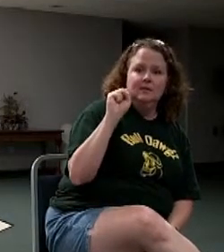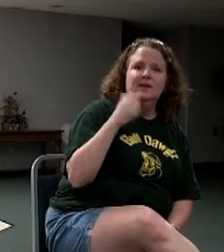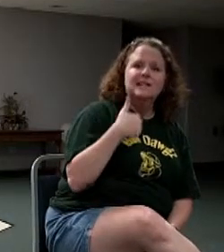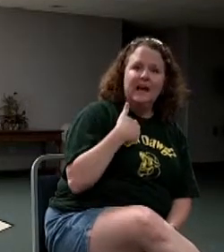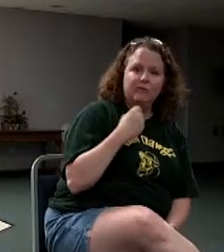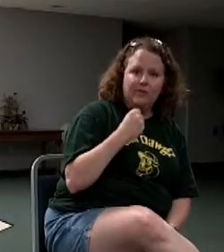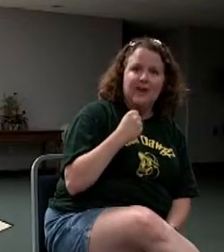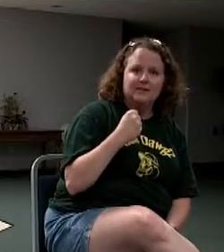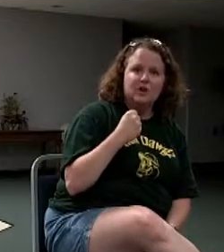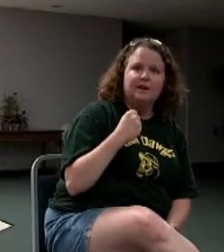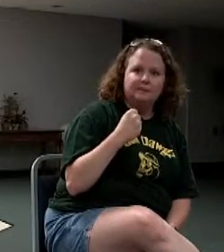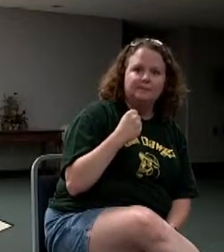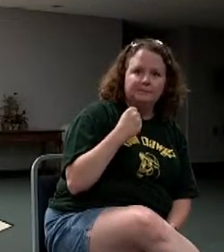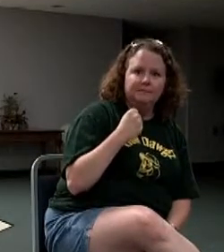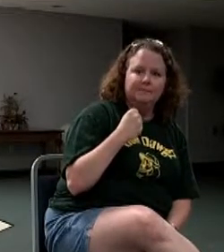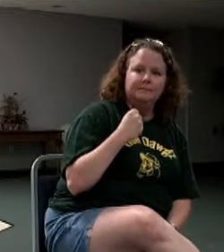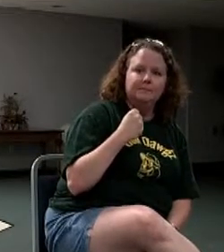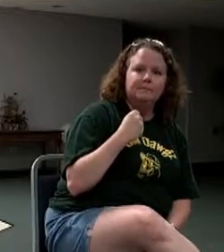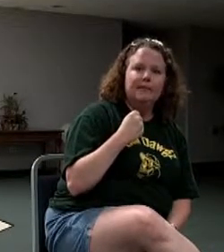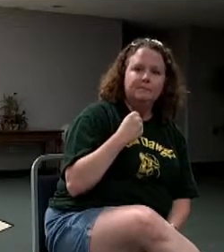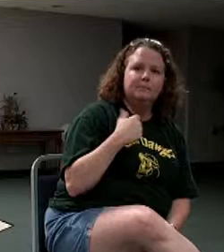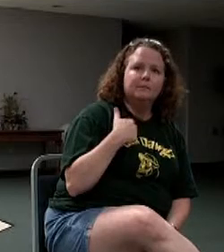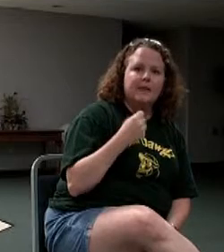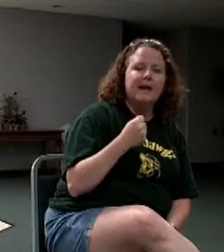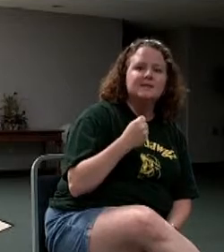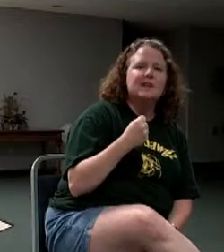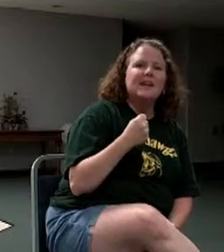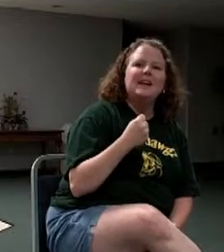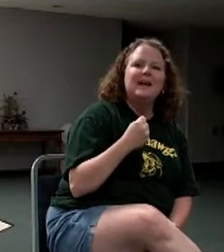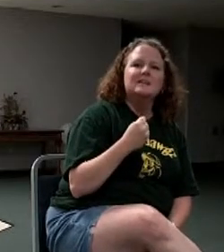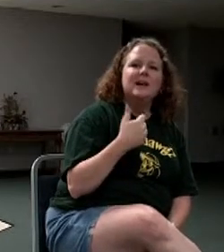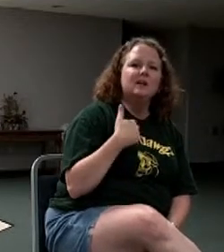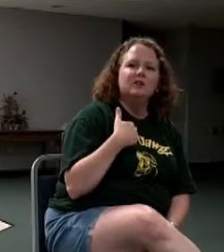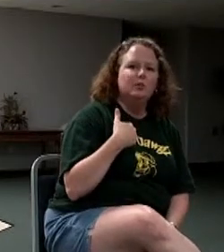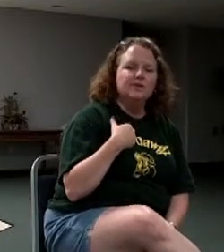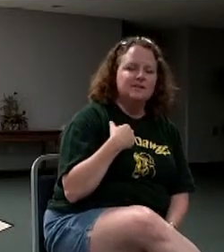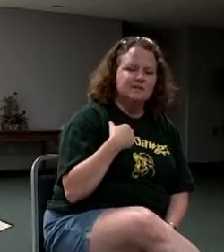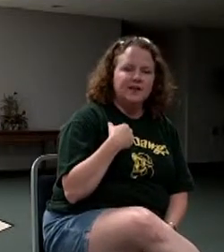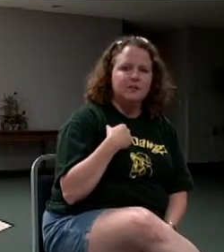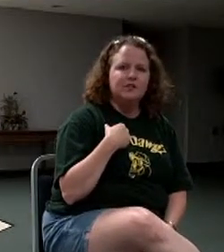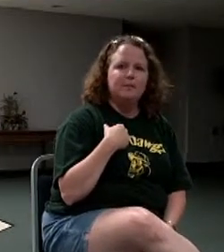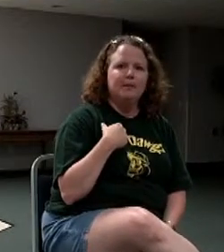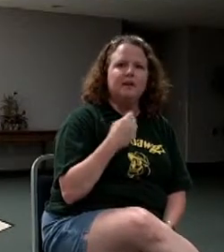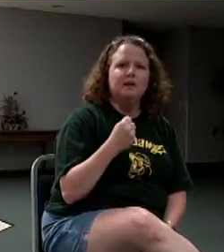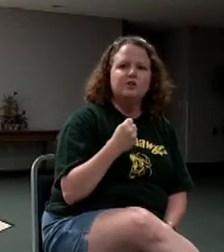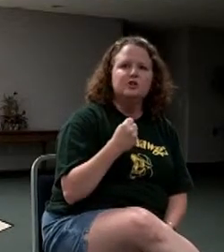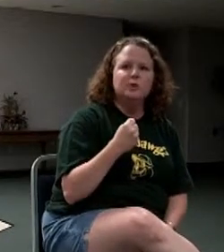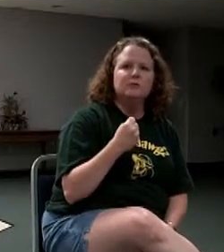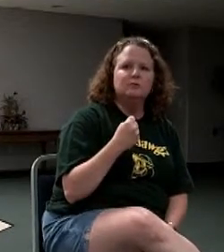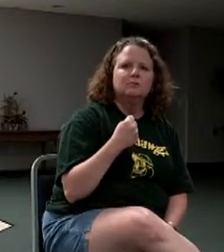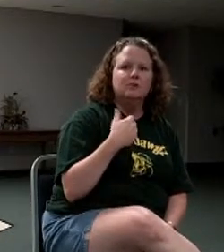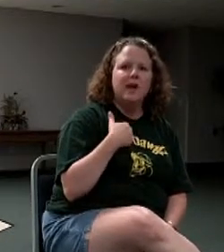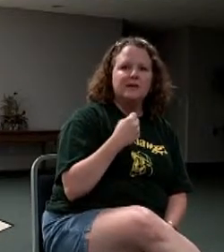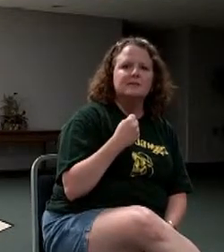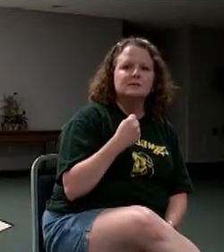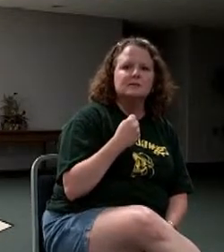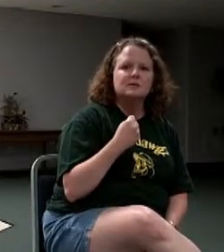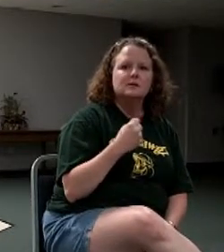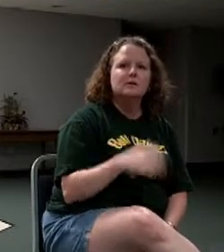It's have with an S on it. Okay. Okay. Has. In ASL, you wouldn't distinguish them, but in English you would. Has.